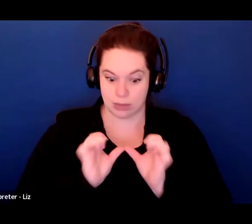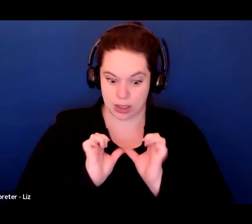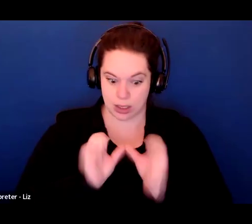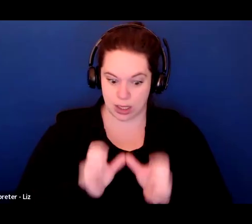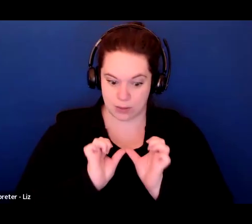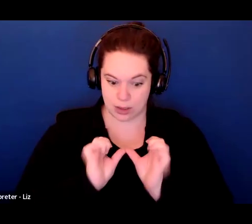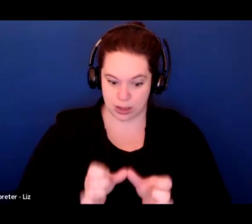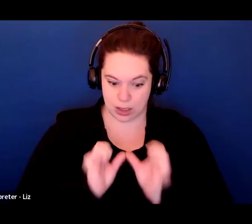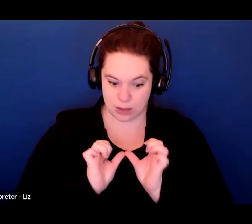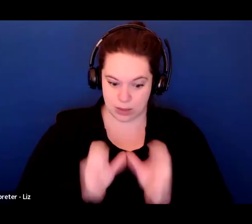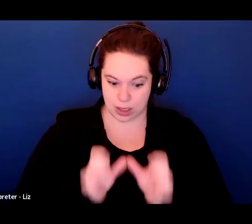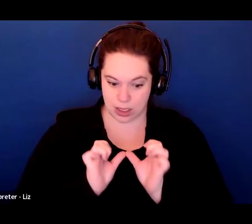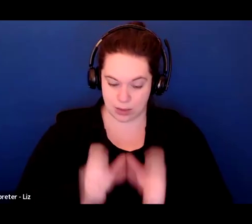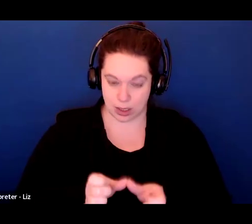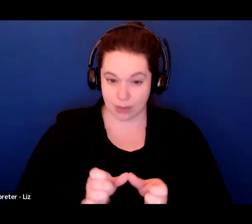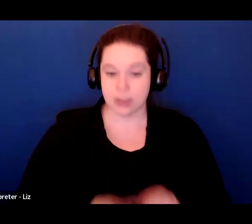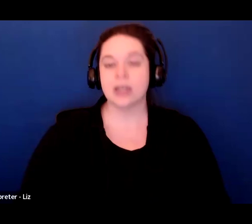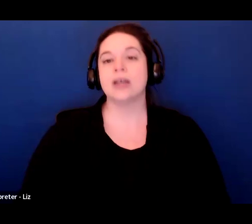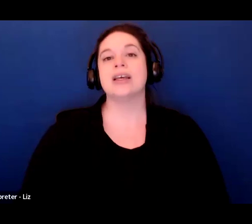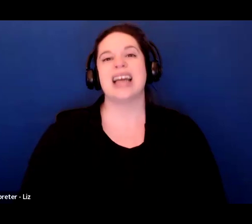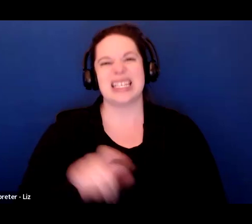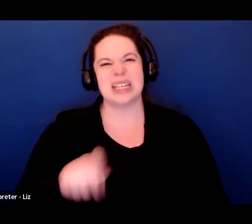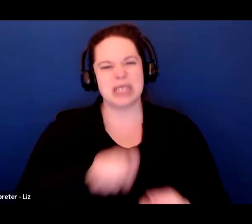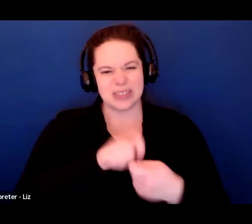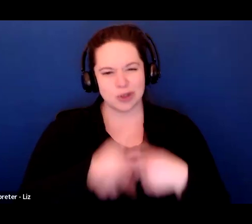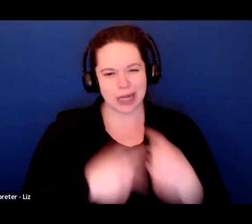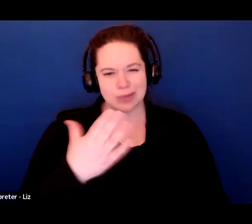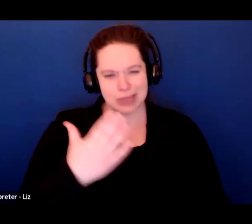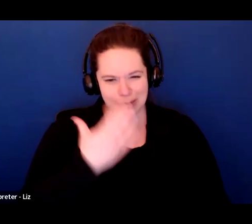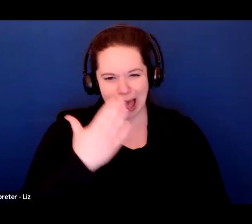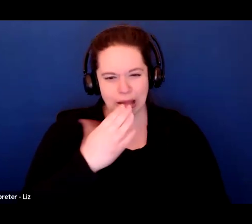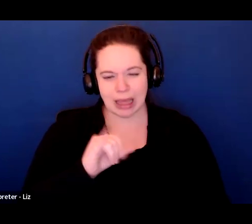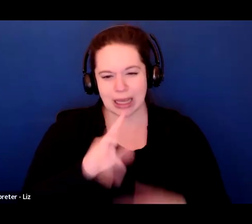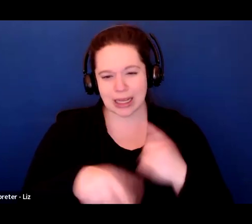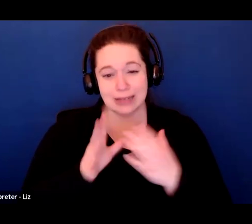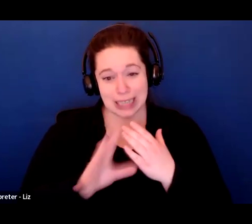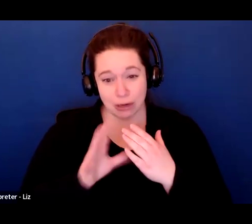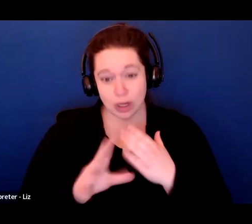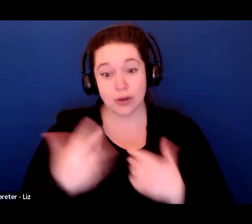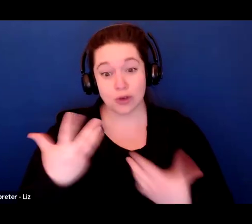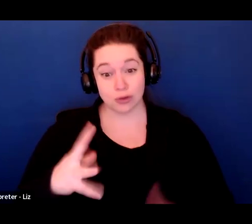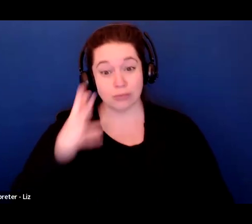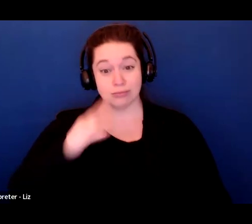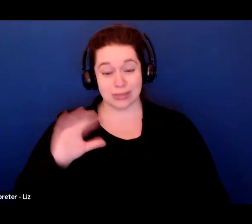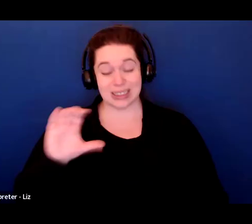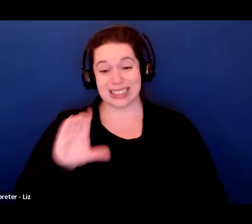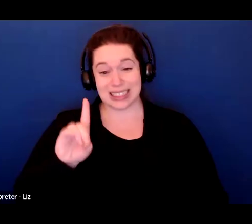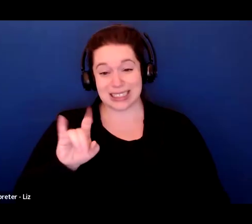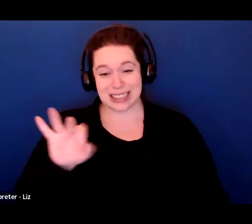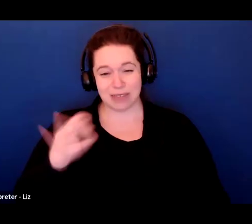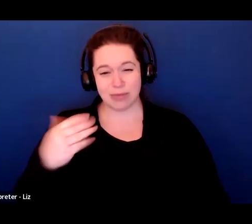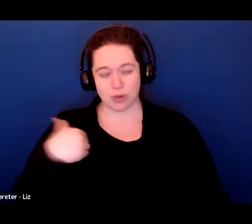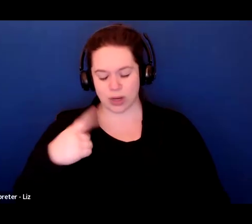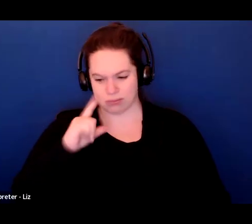and comes. It has a particular smell to it. So if you've had C. diff before, you know you can kind of smell